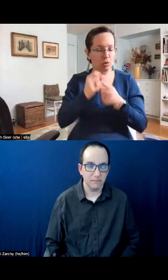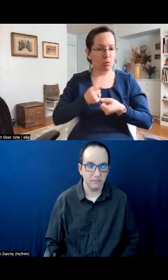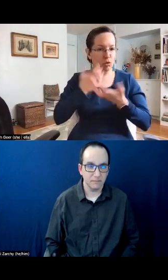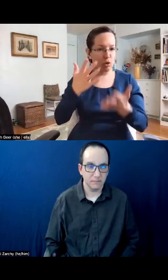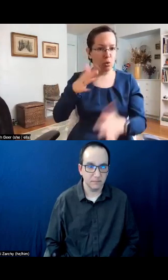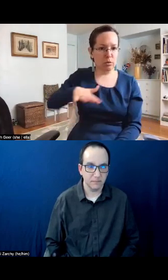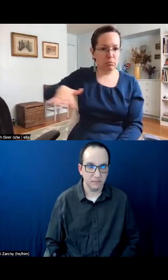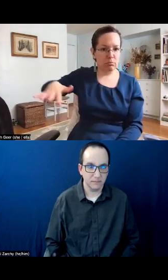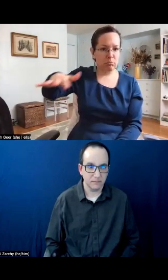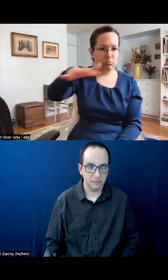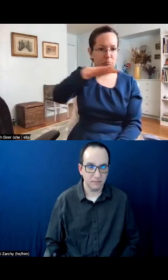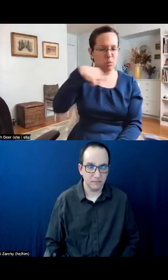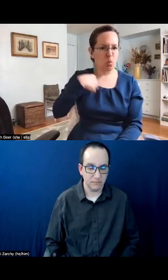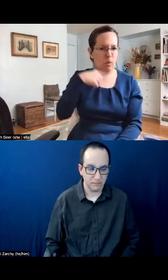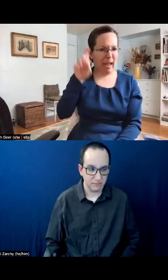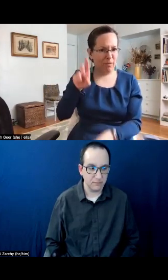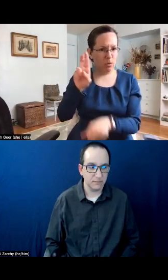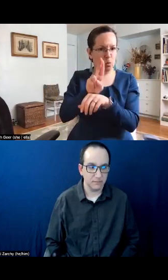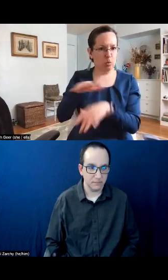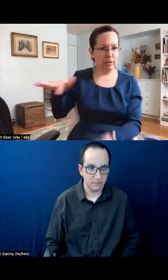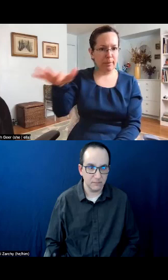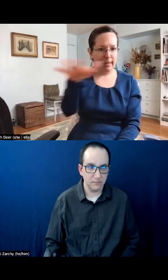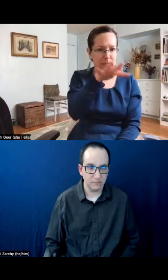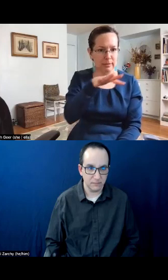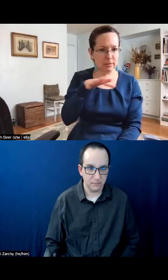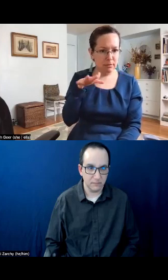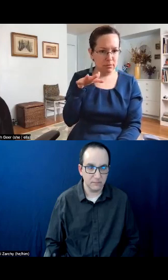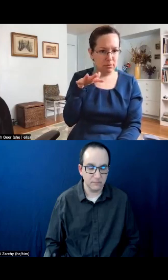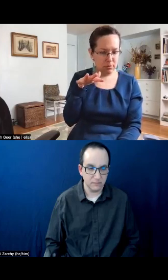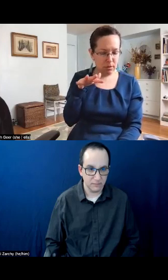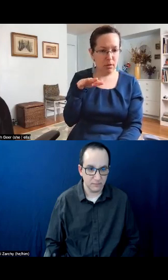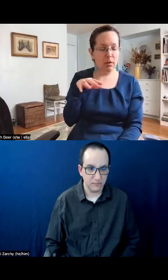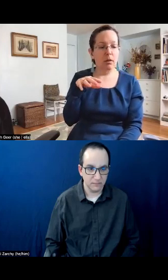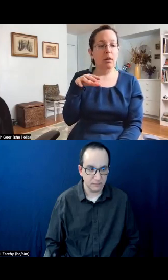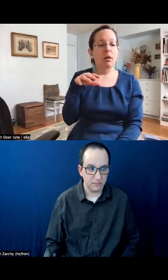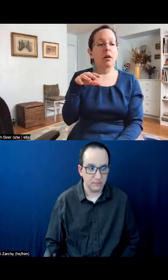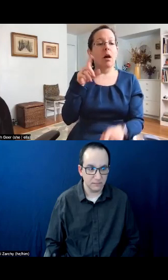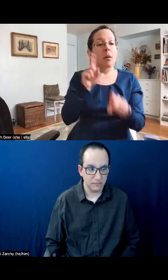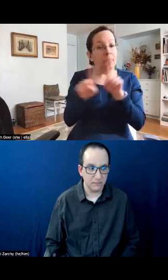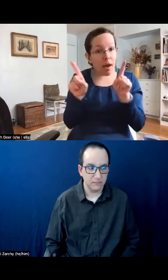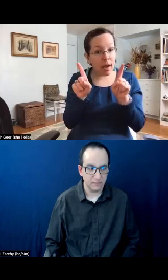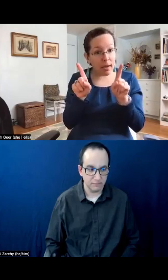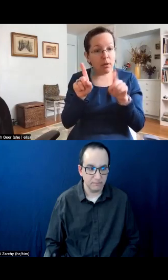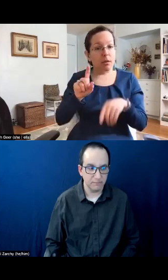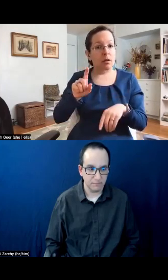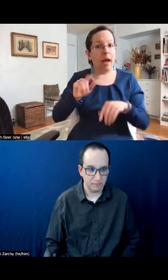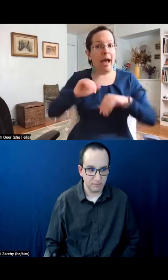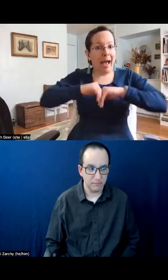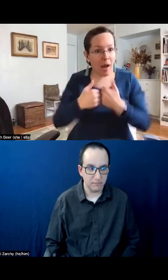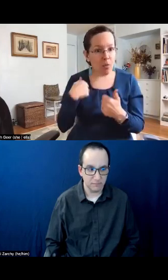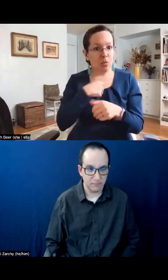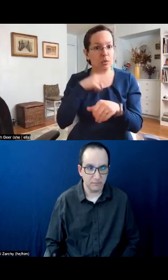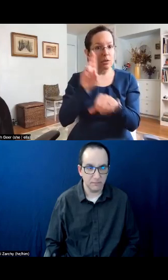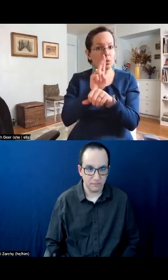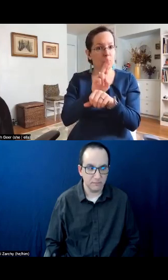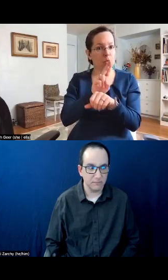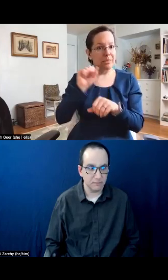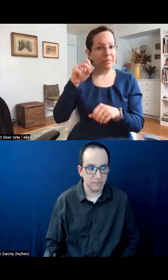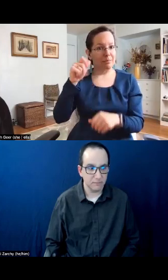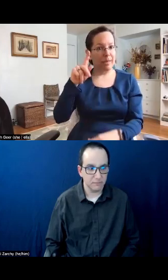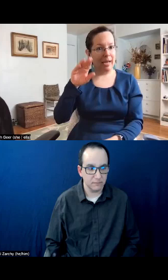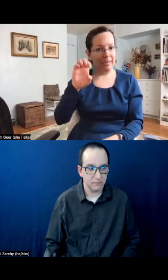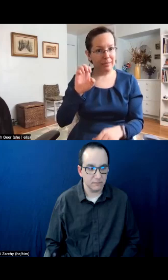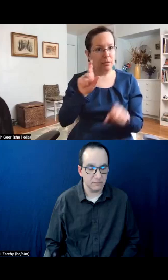life, right? There are many words that are expressed using space alone, and that space will actually change its meaning.